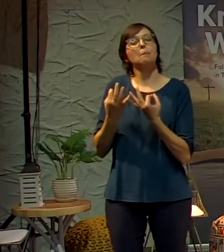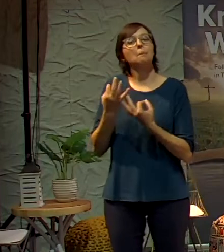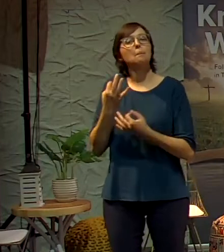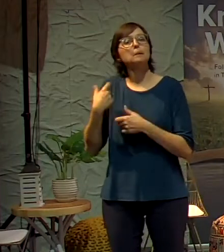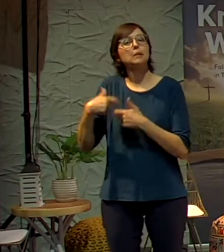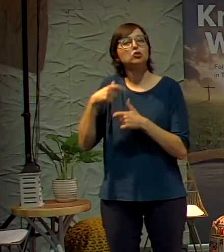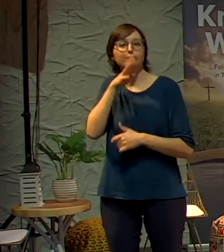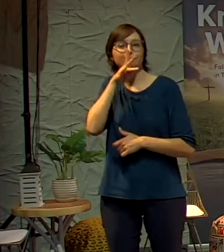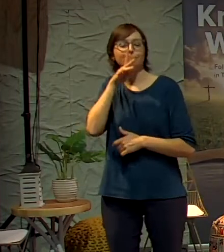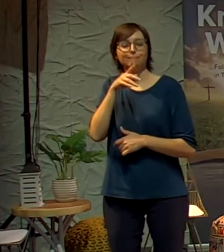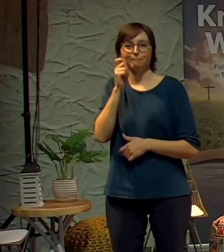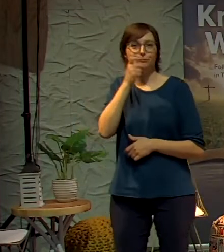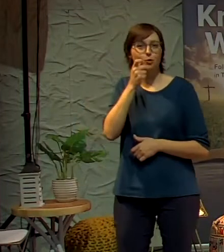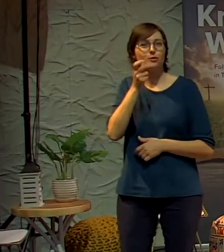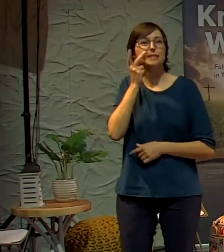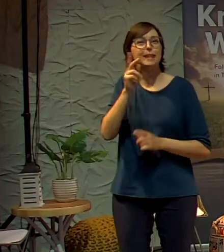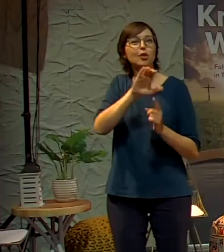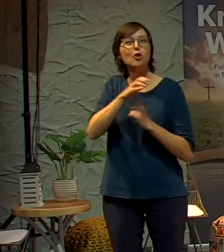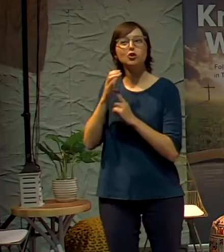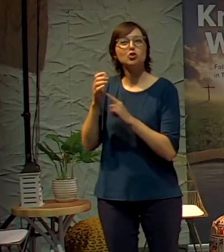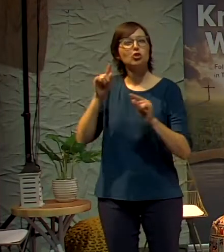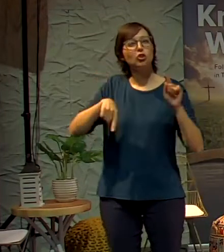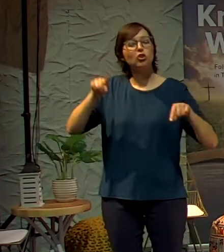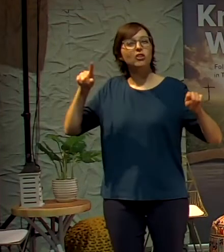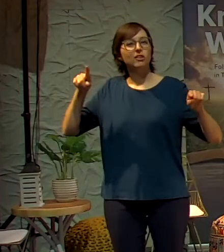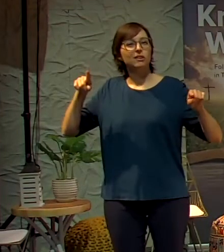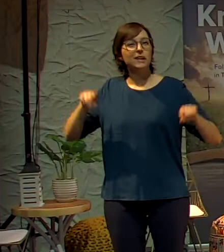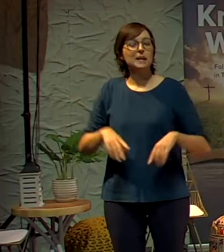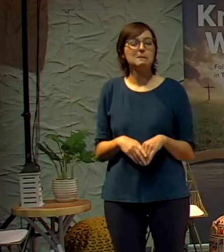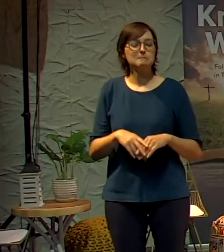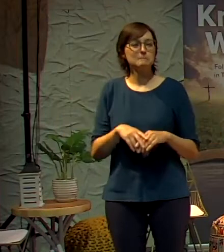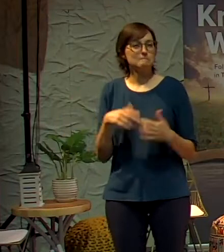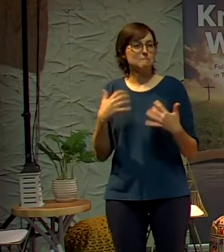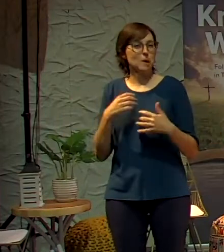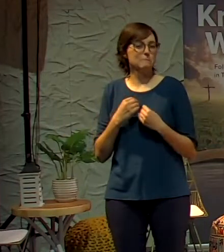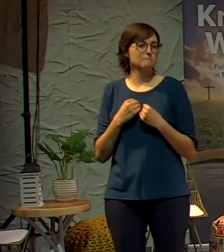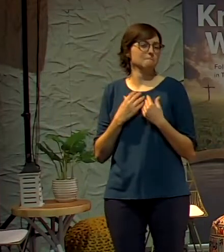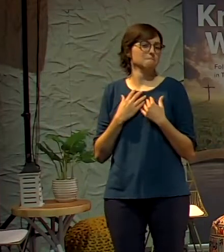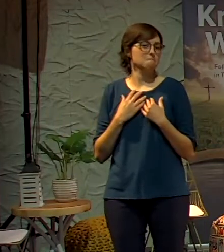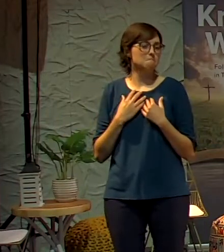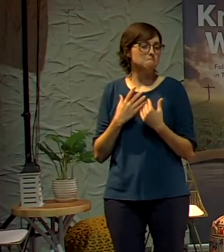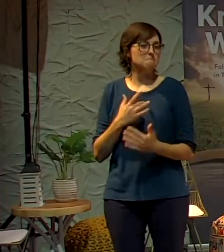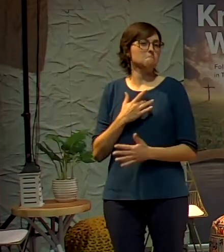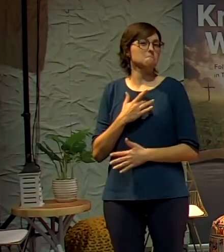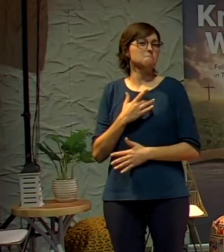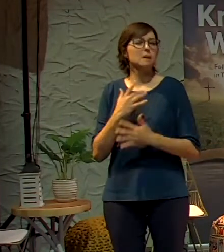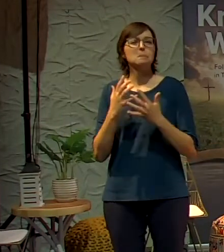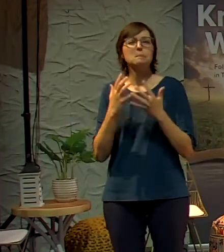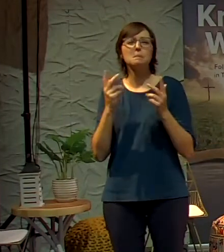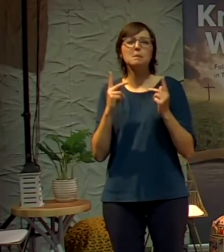And it was really cool to see sort of the culture change, right? And it was so powerful because it was tons of